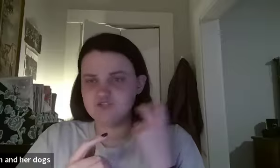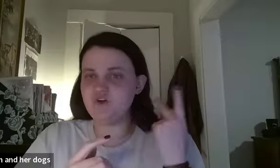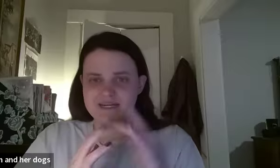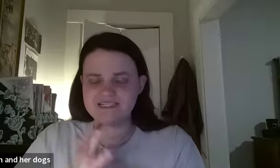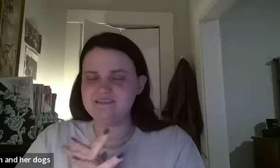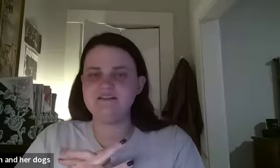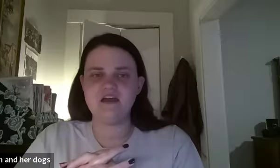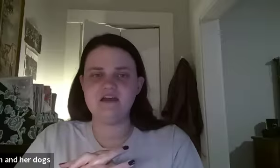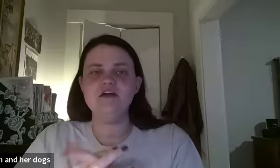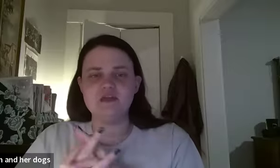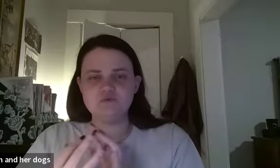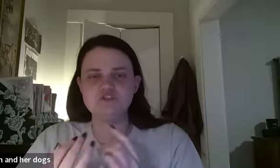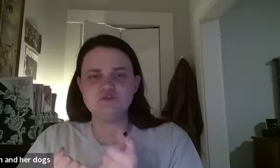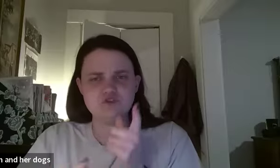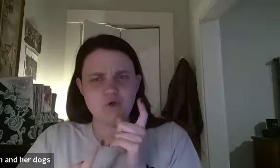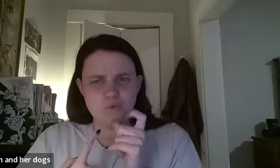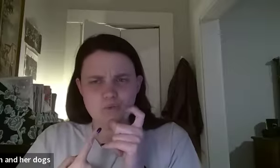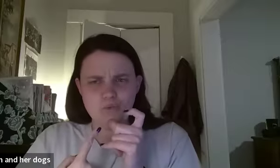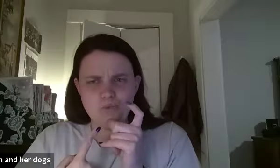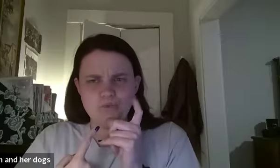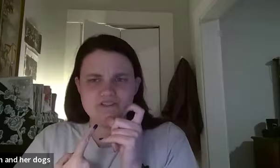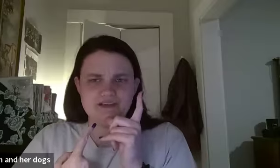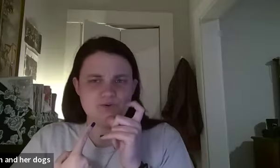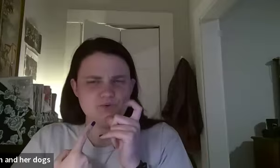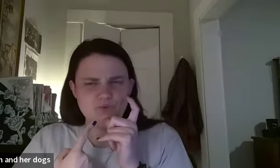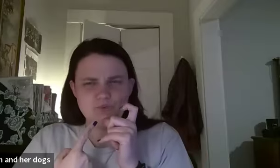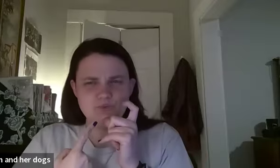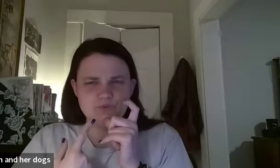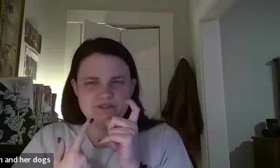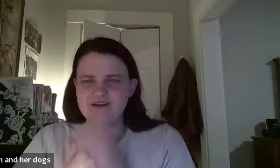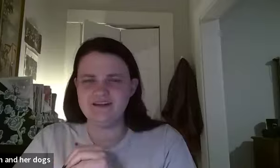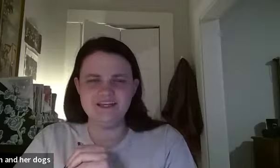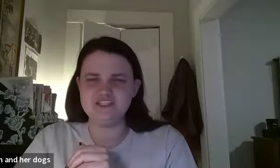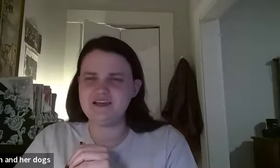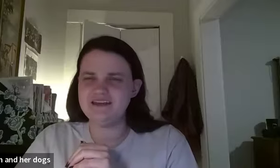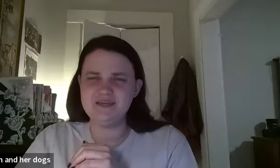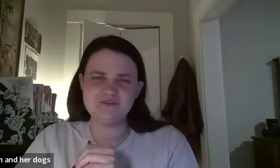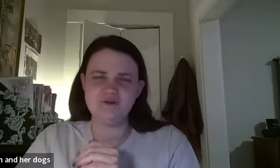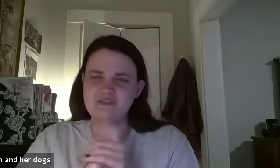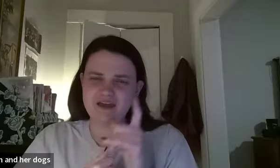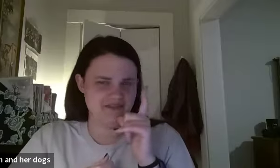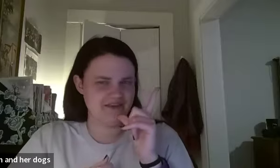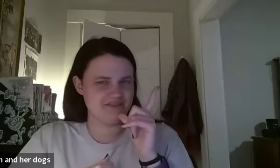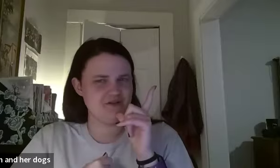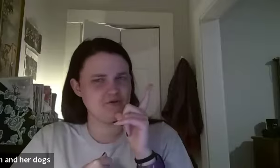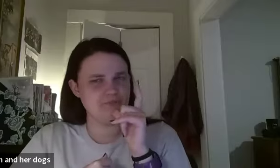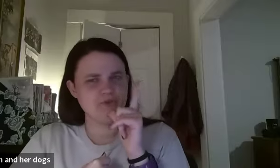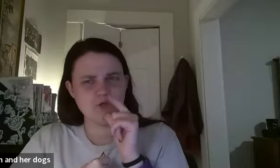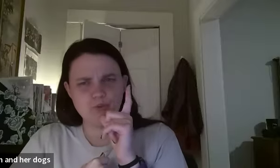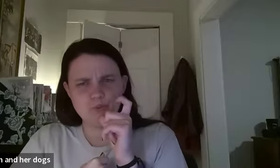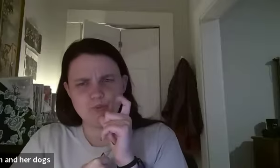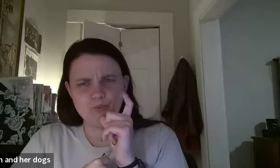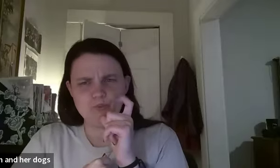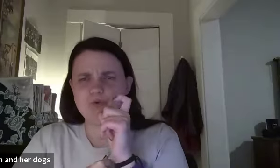speech, phonics, anything like that, they will still do the ooh sound, ooh sound. It just kind of keeps on with that. I think it's very cool. Ooh,